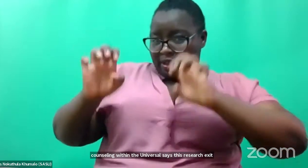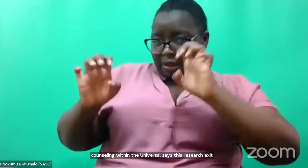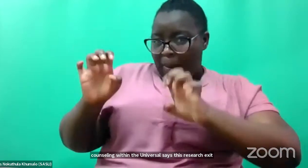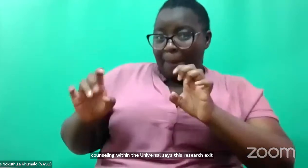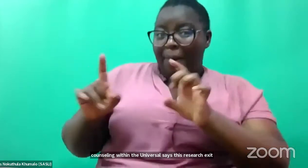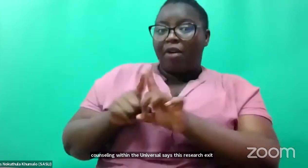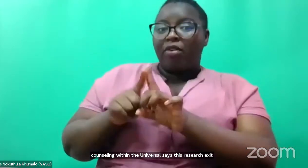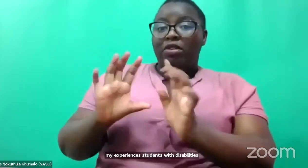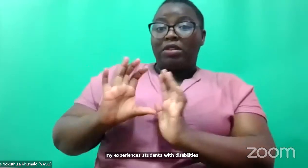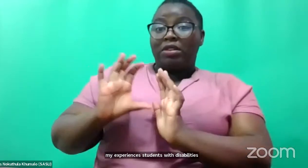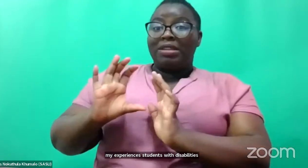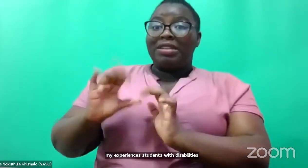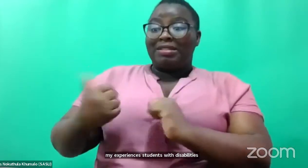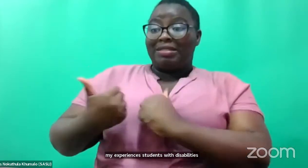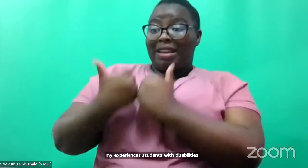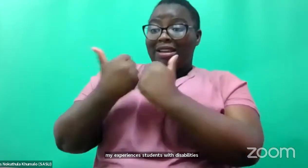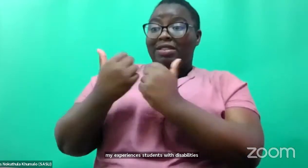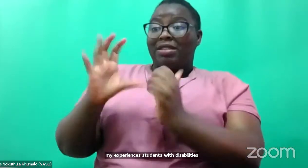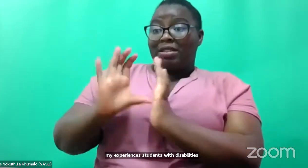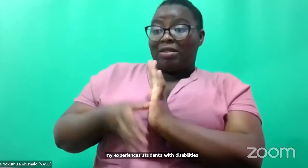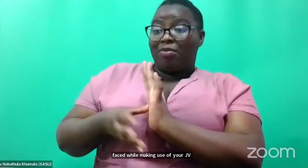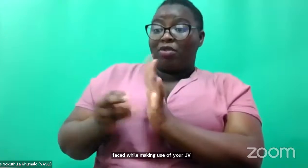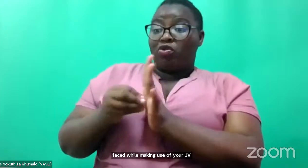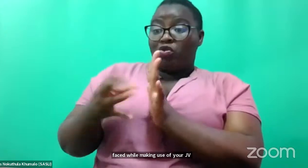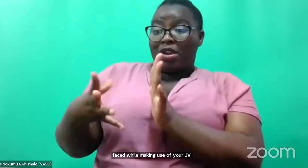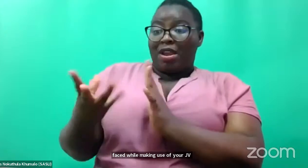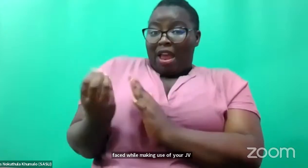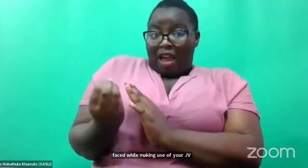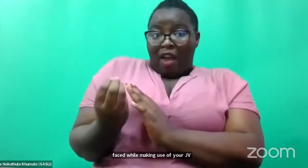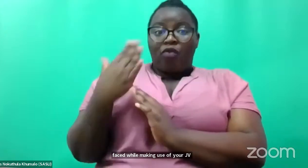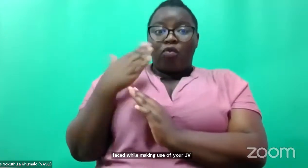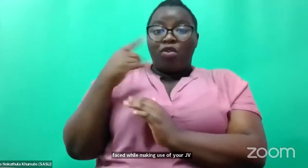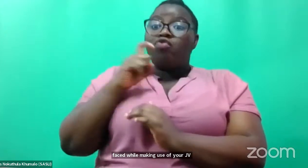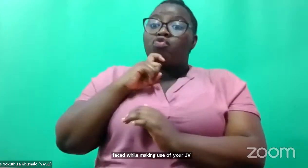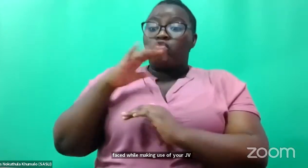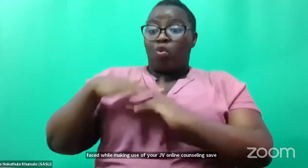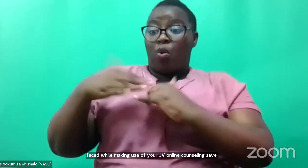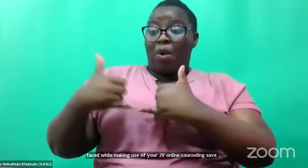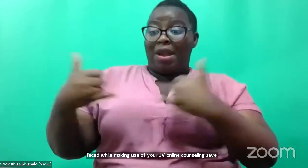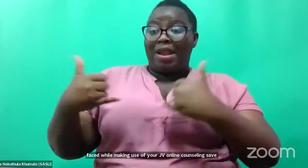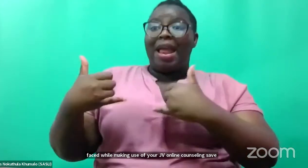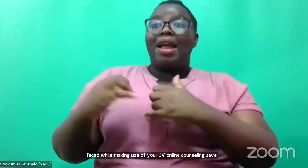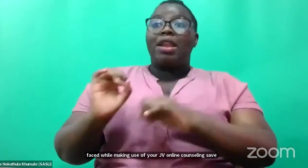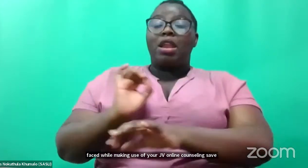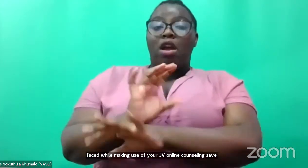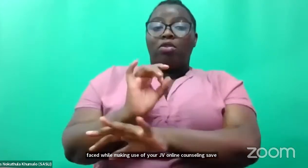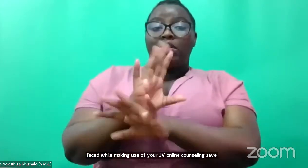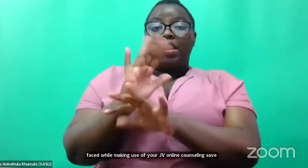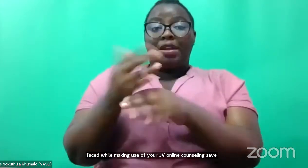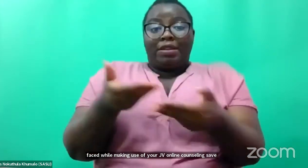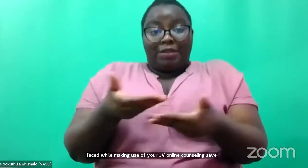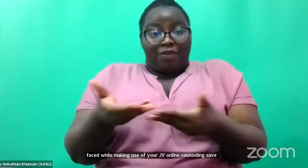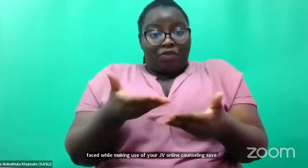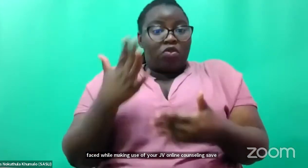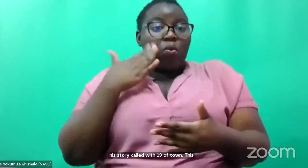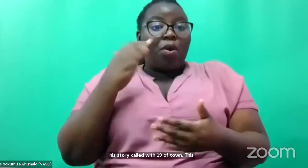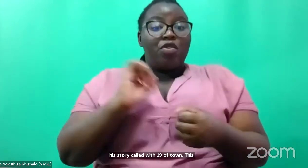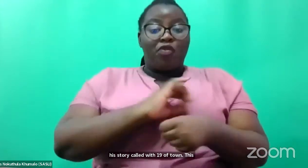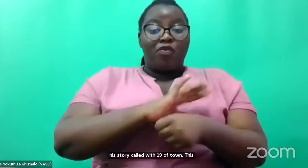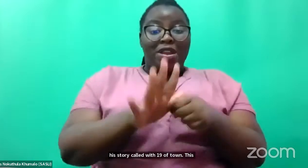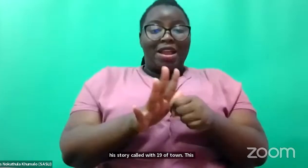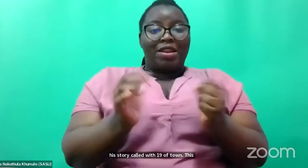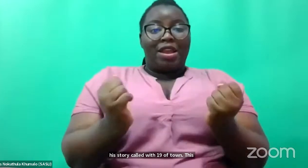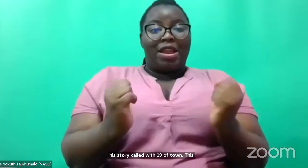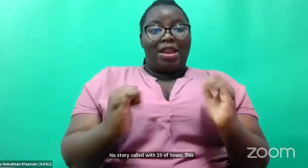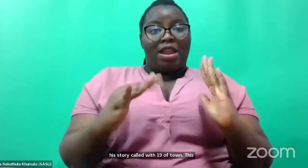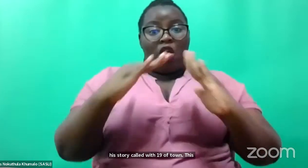faced while making use of UKZN's online counseling service during COVID-19 lockdown. The study was